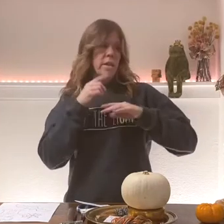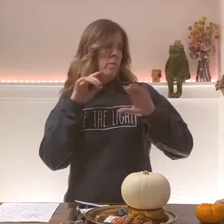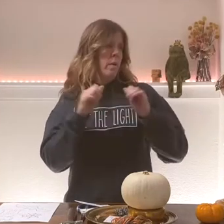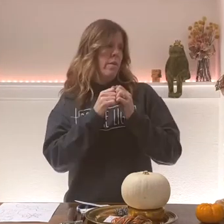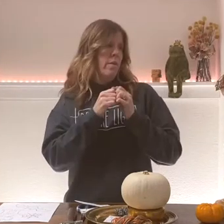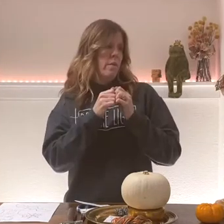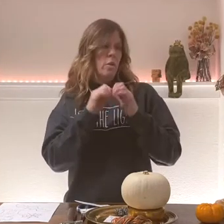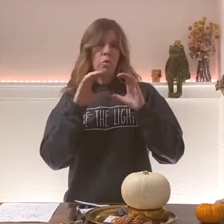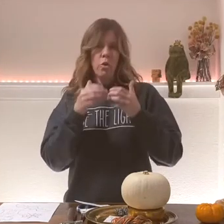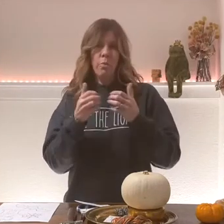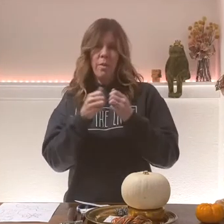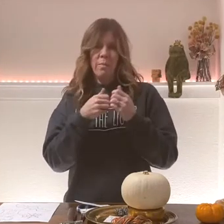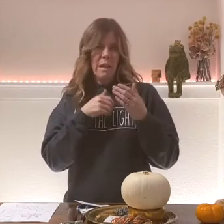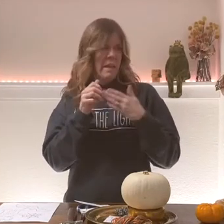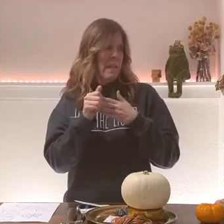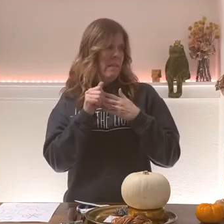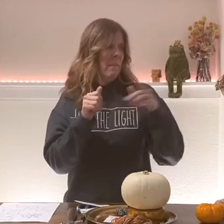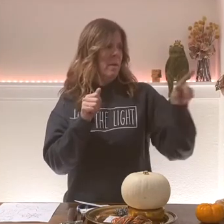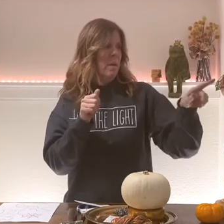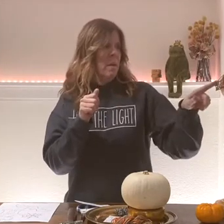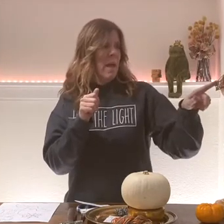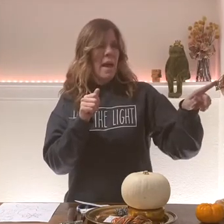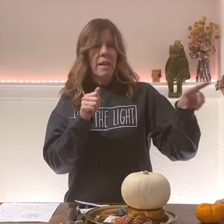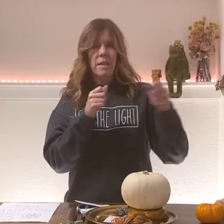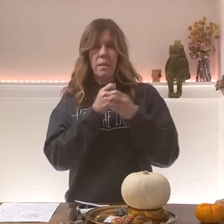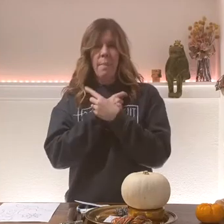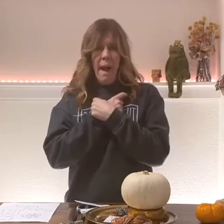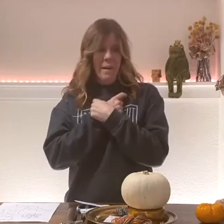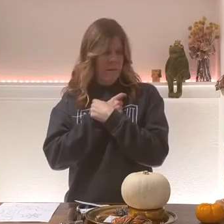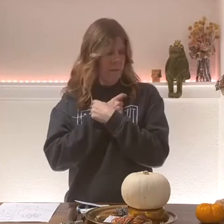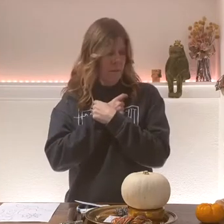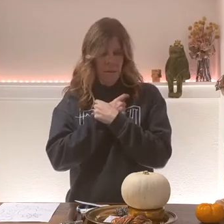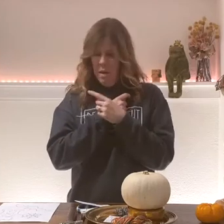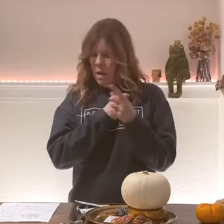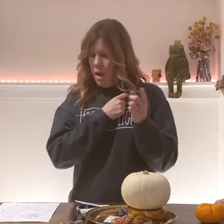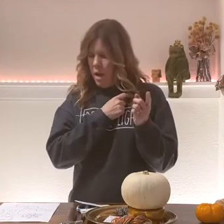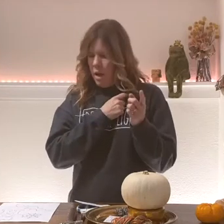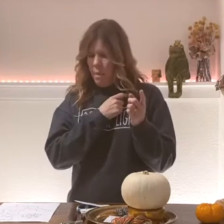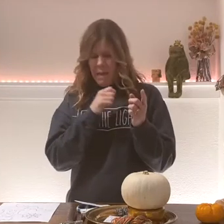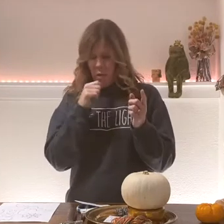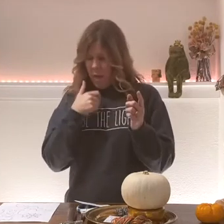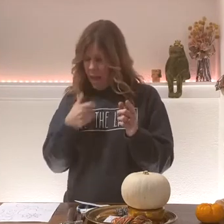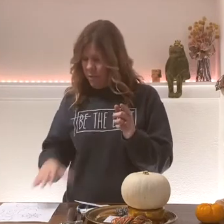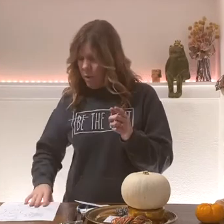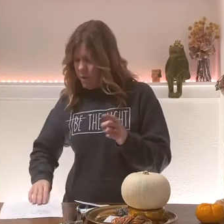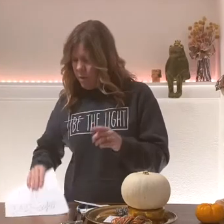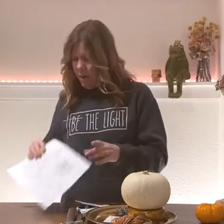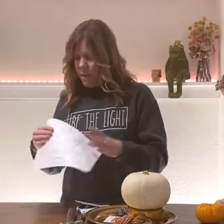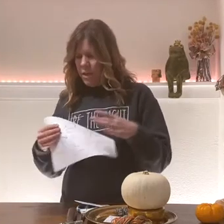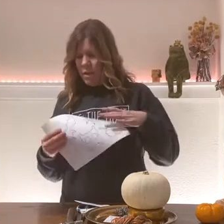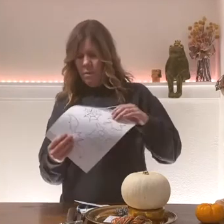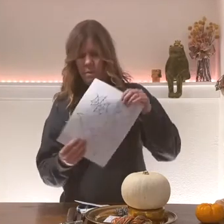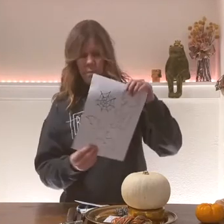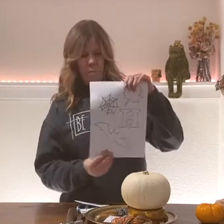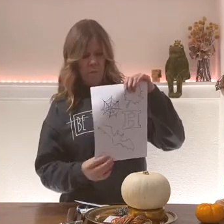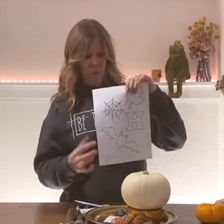with the group, with me leading them, and it's the bat. I don't have, oh, I do have it here. This